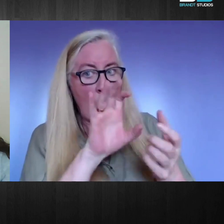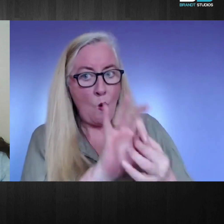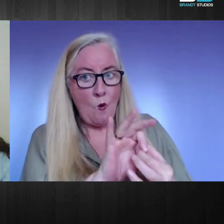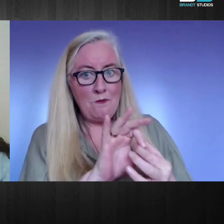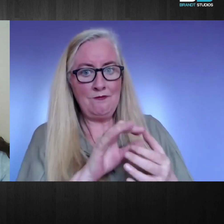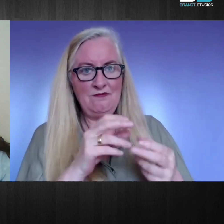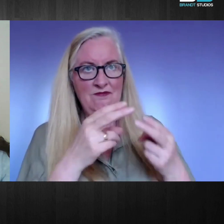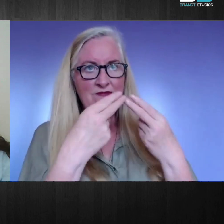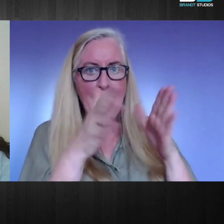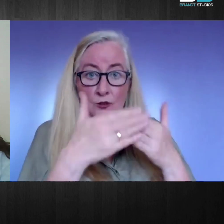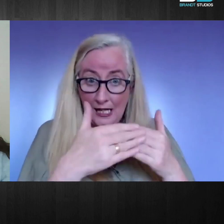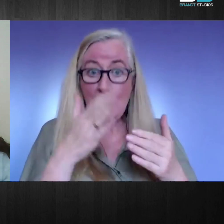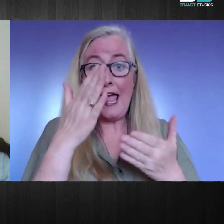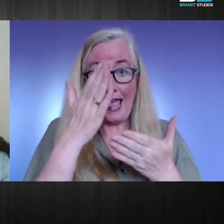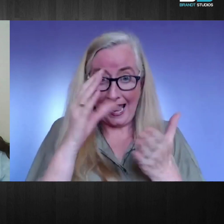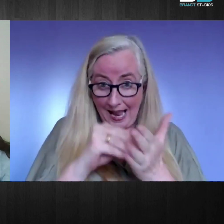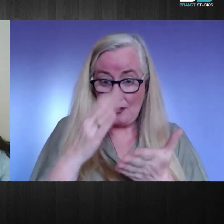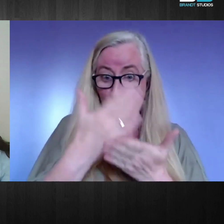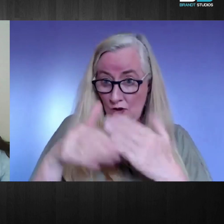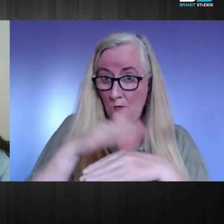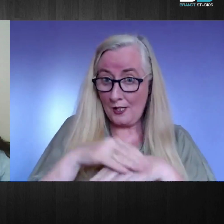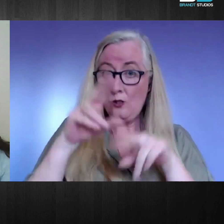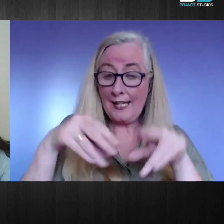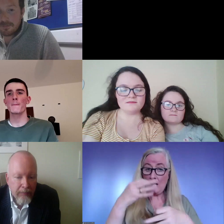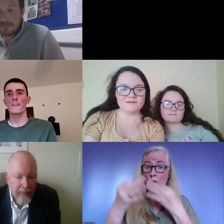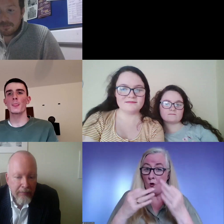talk to other people and they can relate to the things you feel.